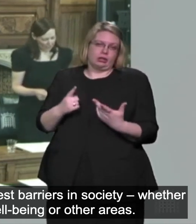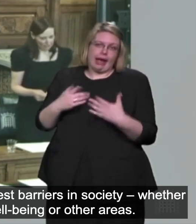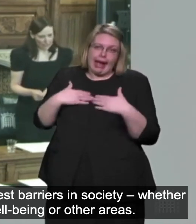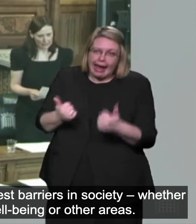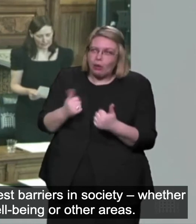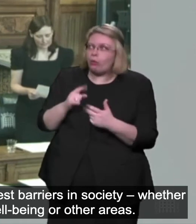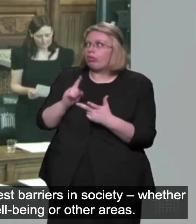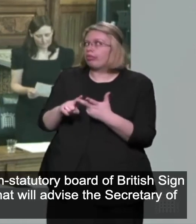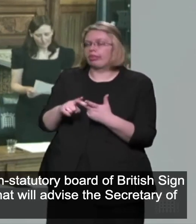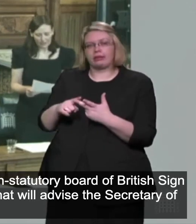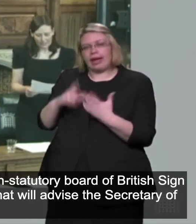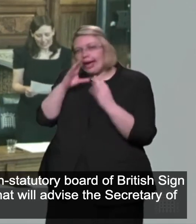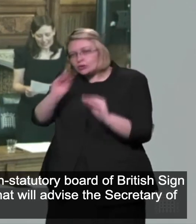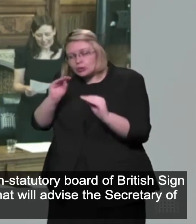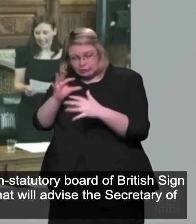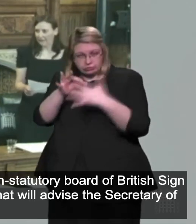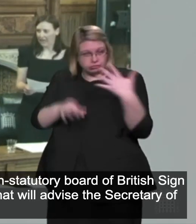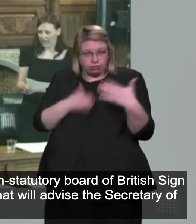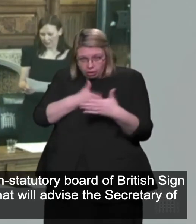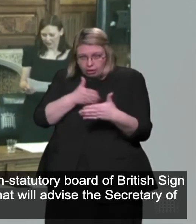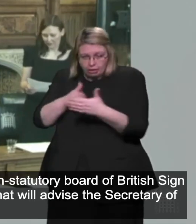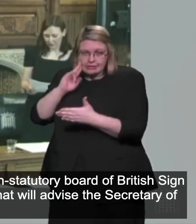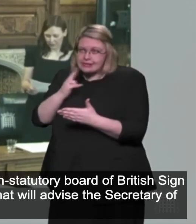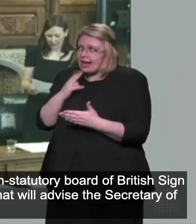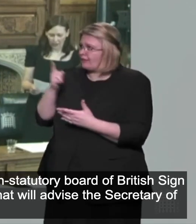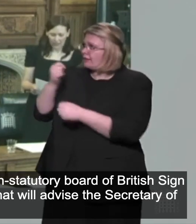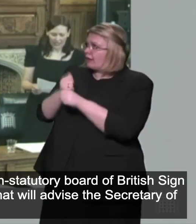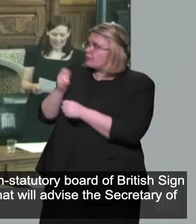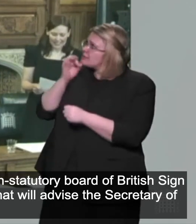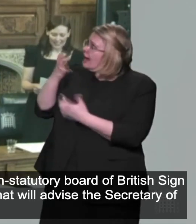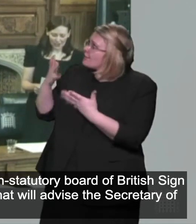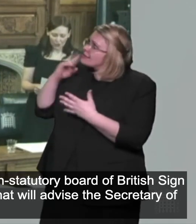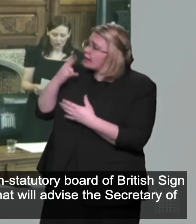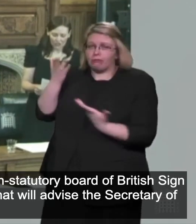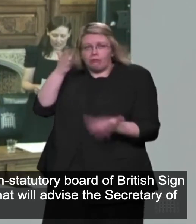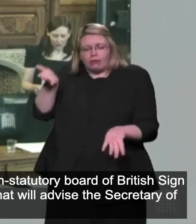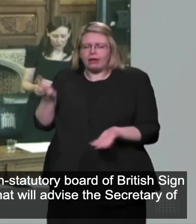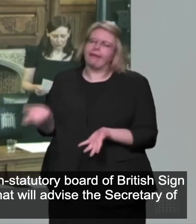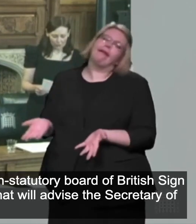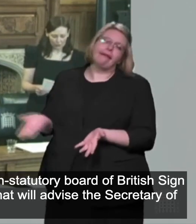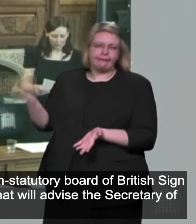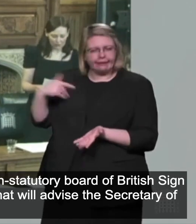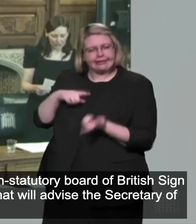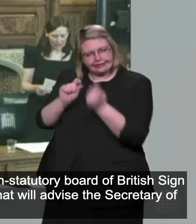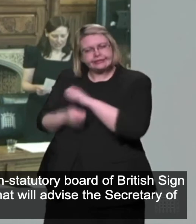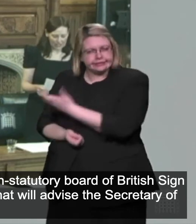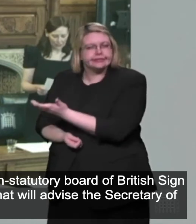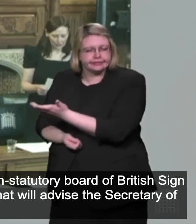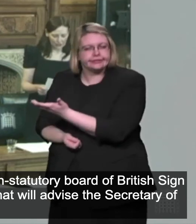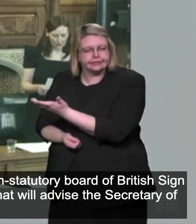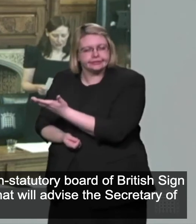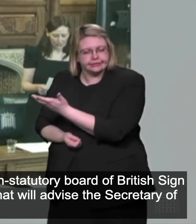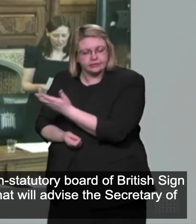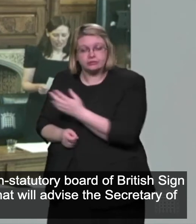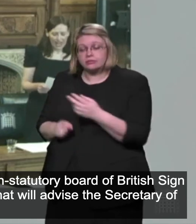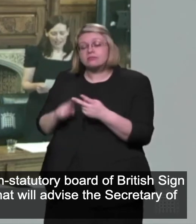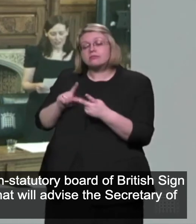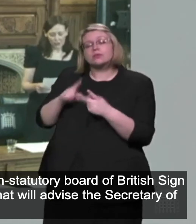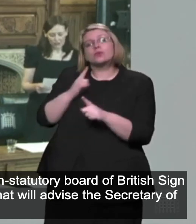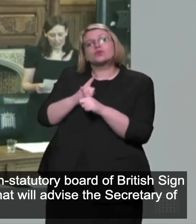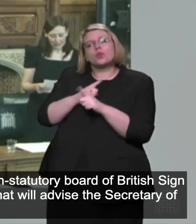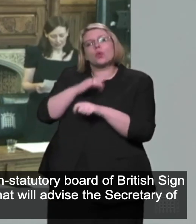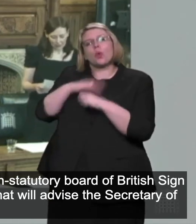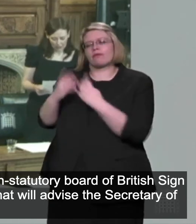other areas. The second area I wish to focus on is the Non-Statutory Board of British Sign Language Users